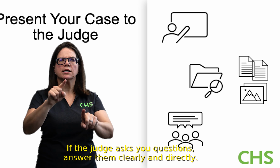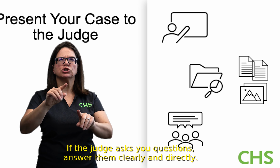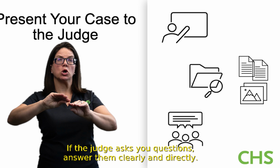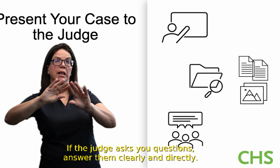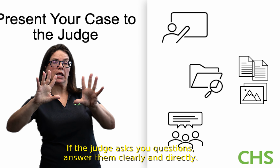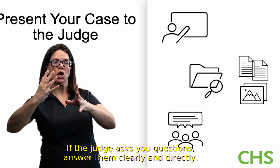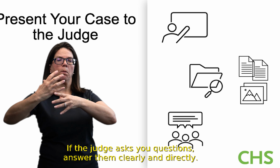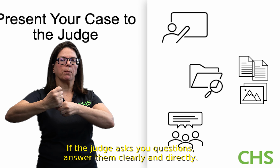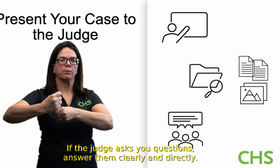clearly and directly.